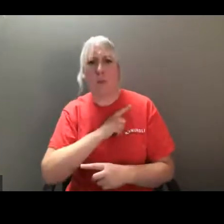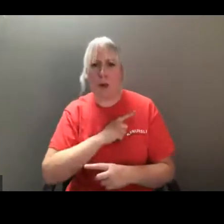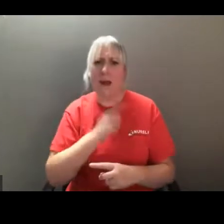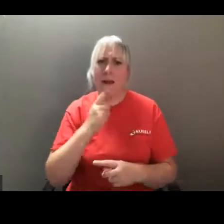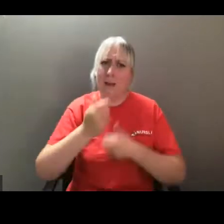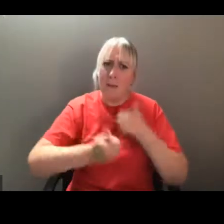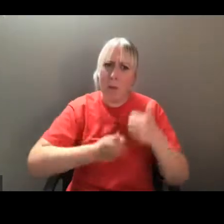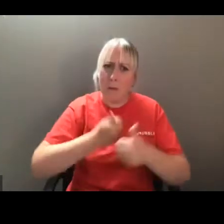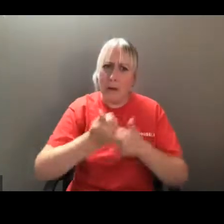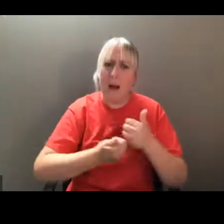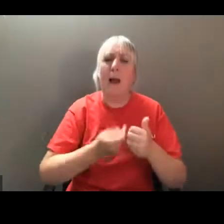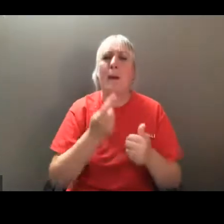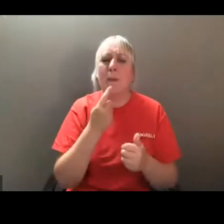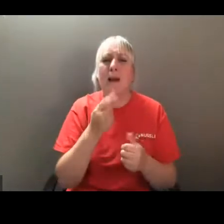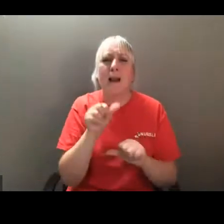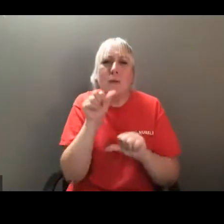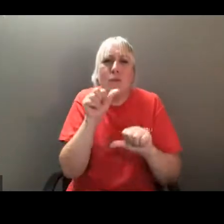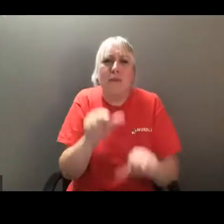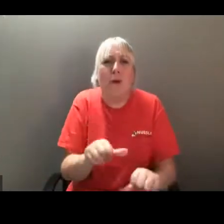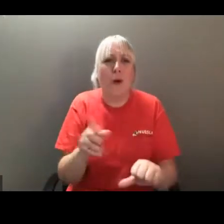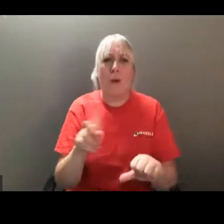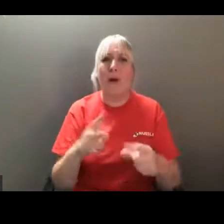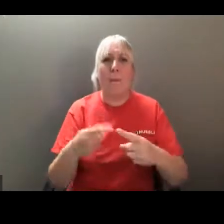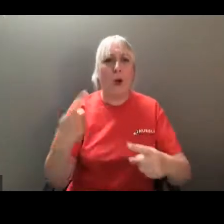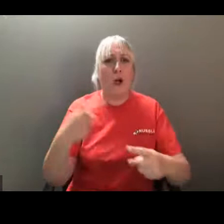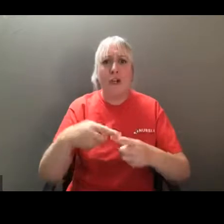emergency payments as opposed to a UBI.